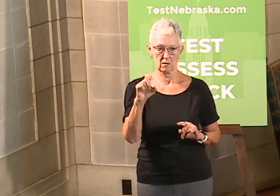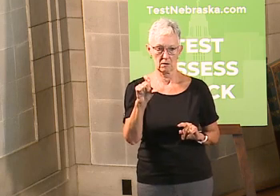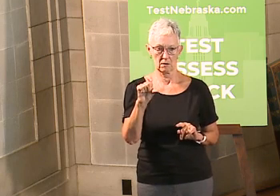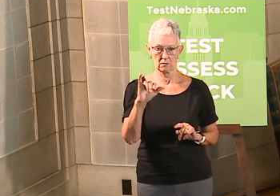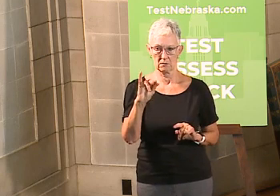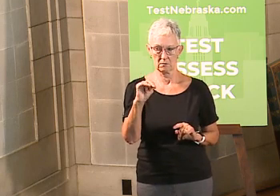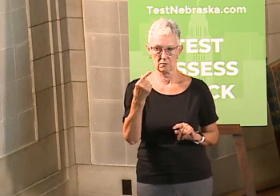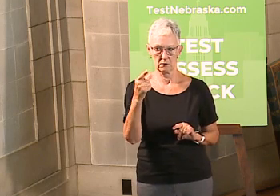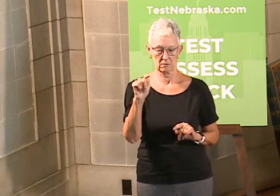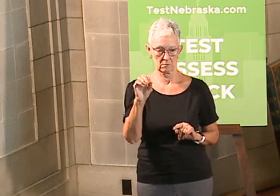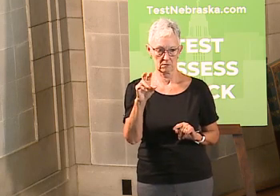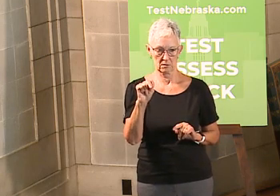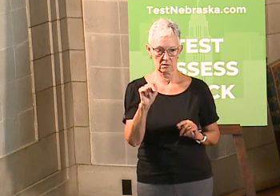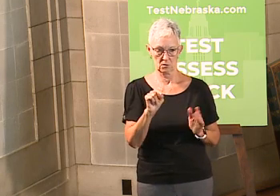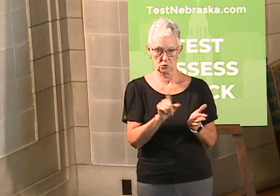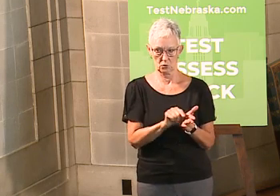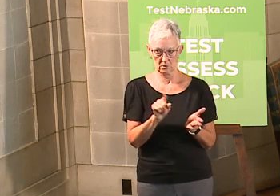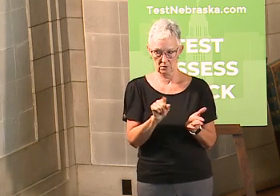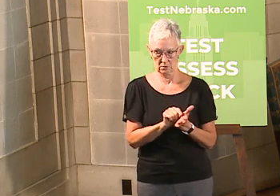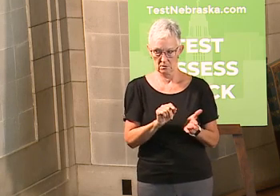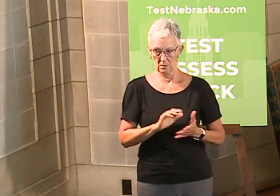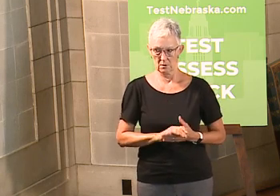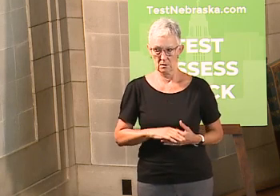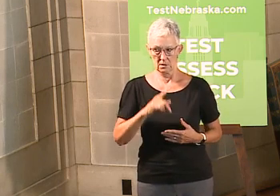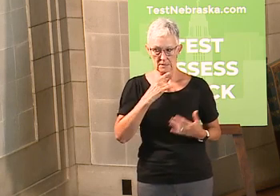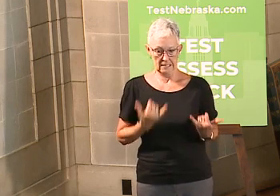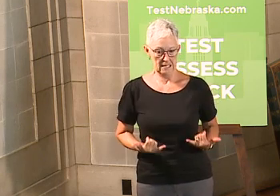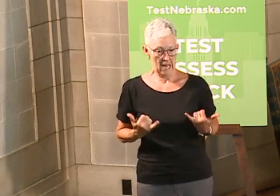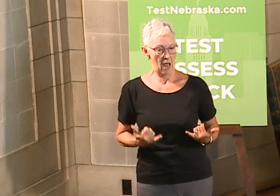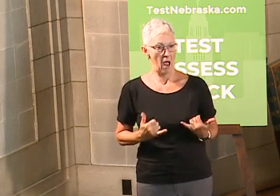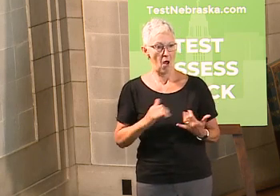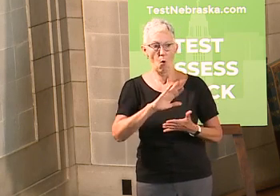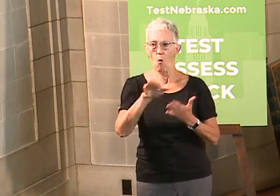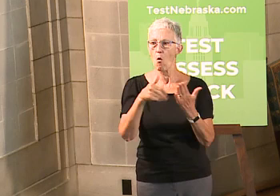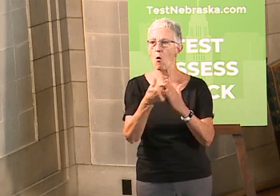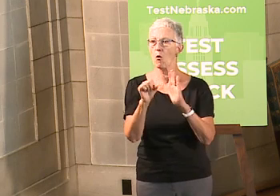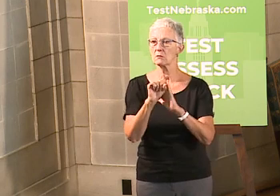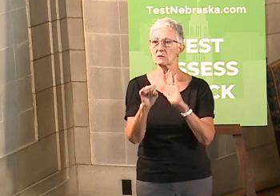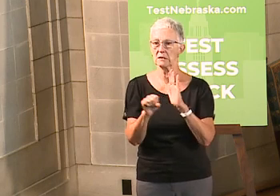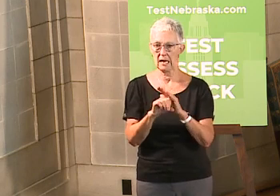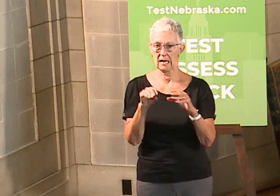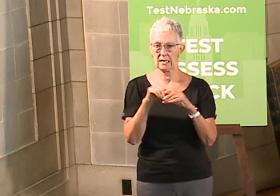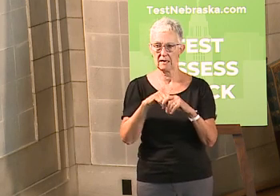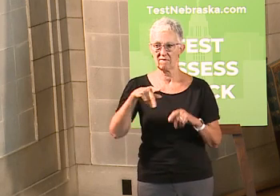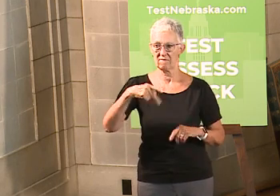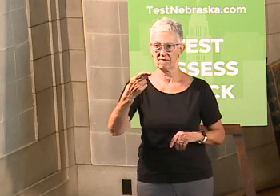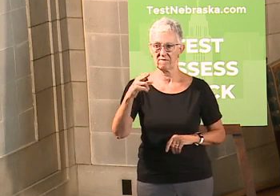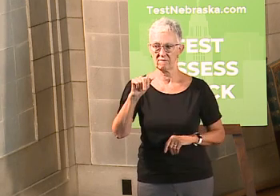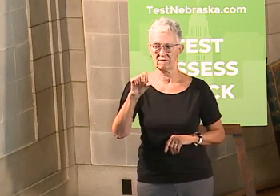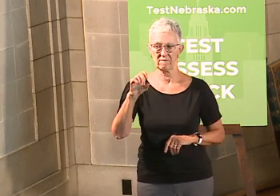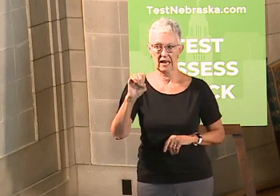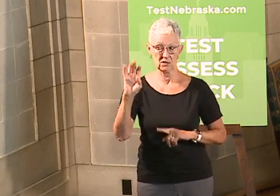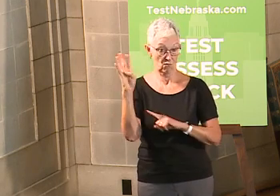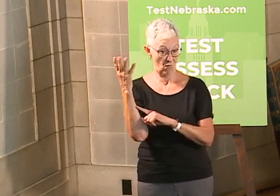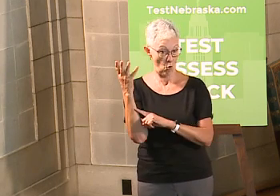know, with nearly all of Nebraska now under phase 4, he's hoping to inform his readers about what the next step is after